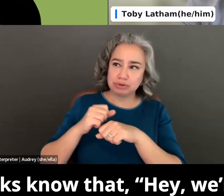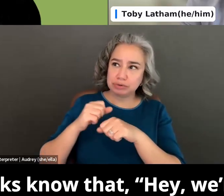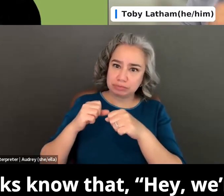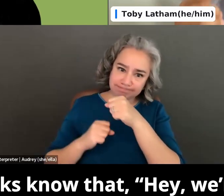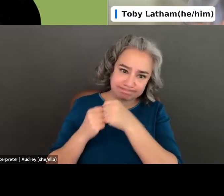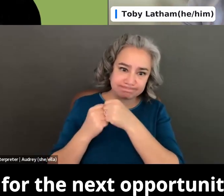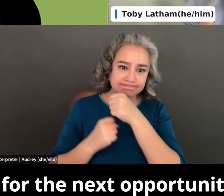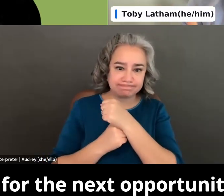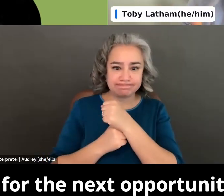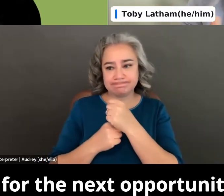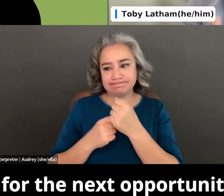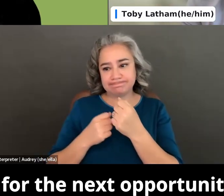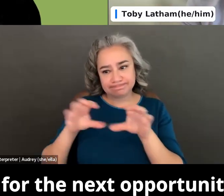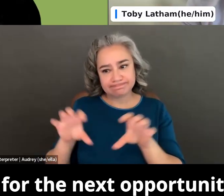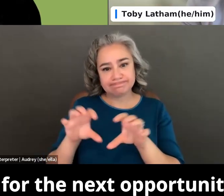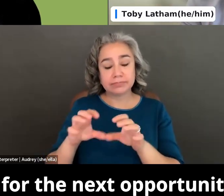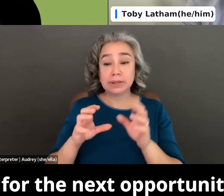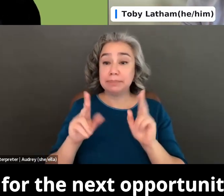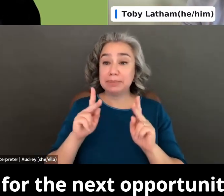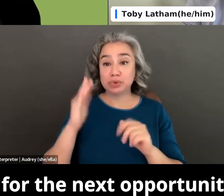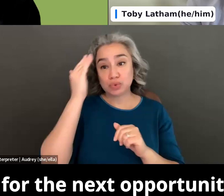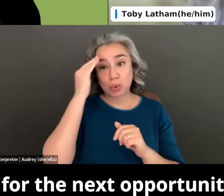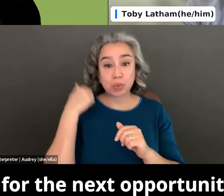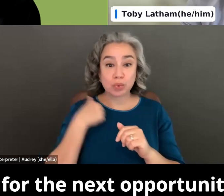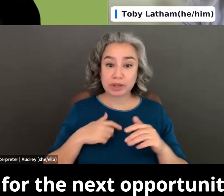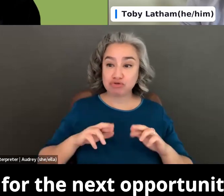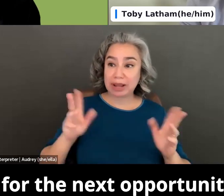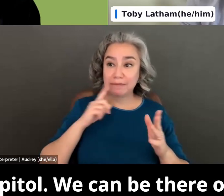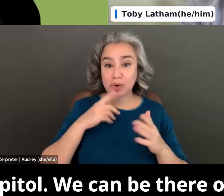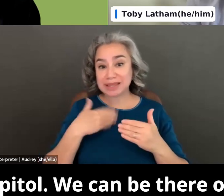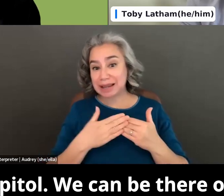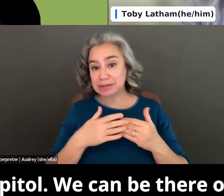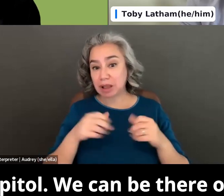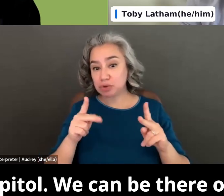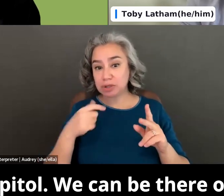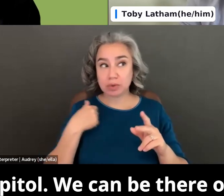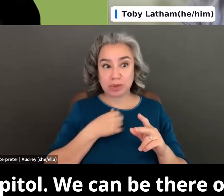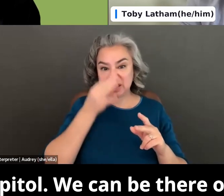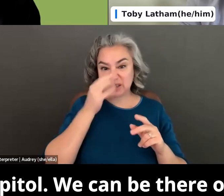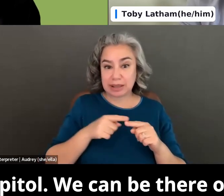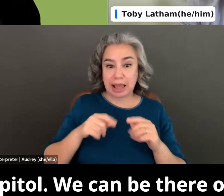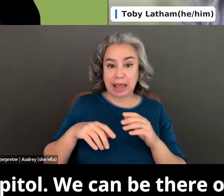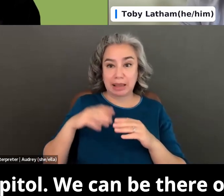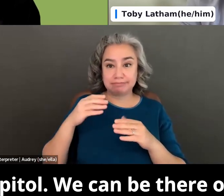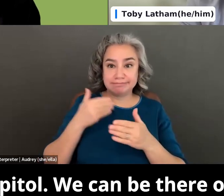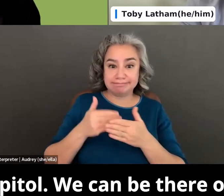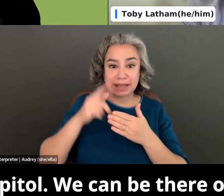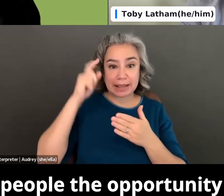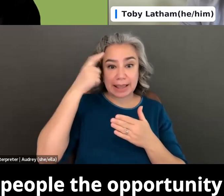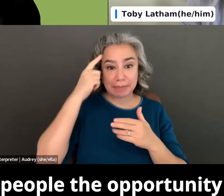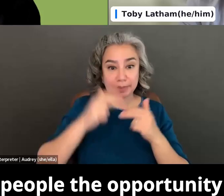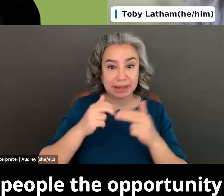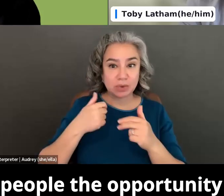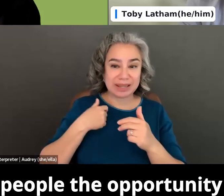that, hey, we're up for the next opportunity. We're just outside of the Capitol. We can be there in short notice, and we